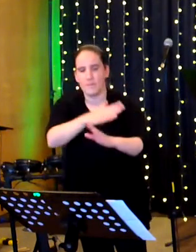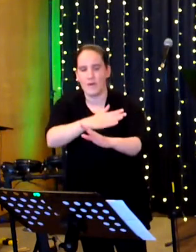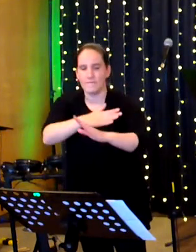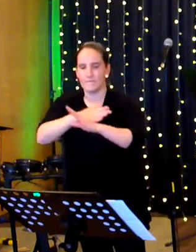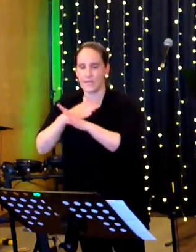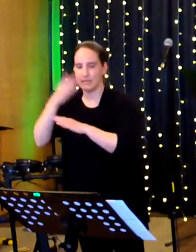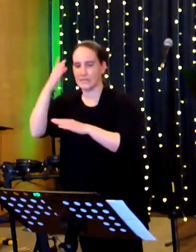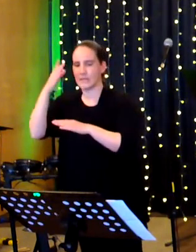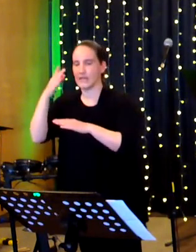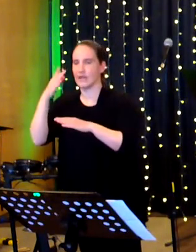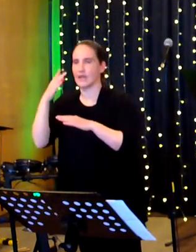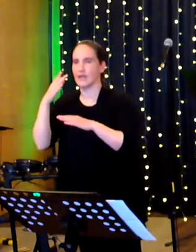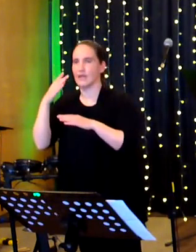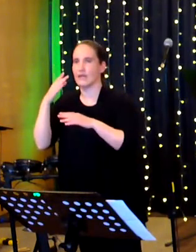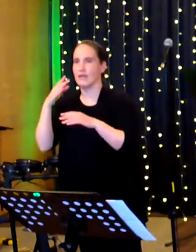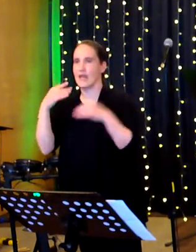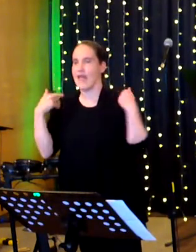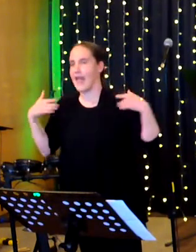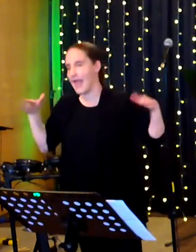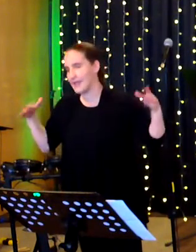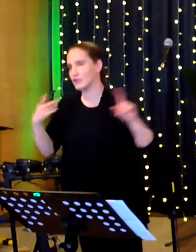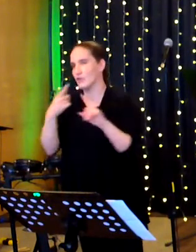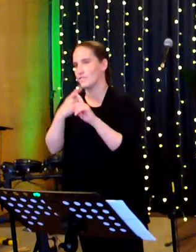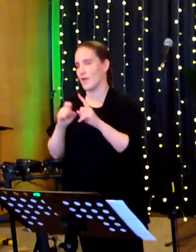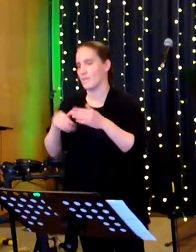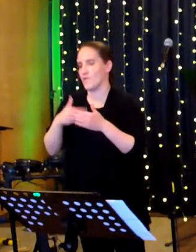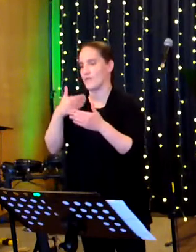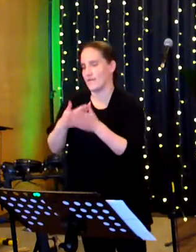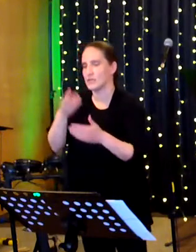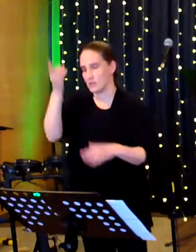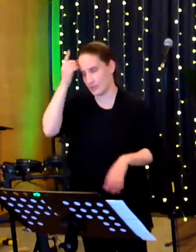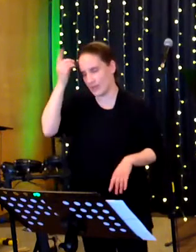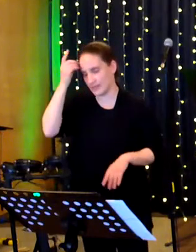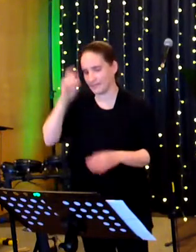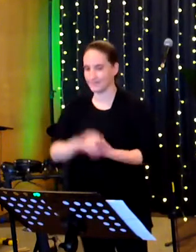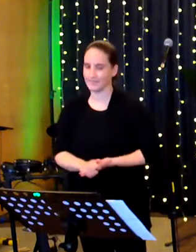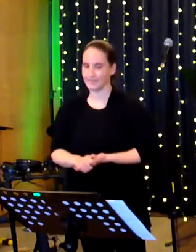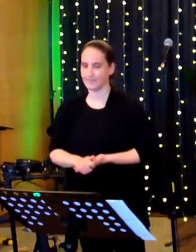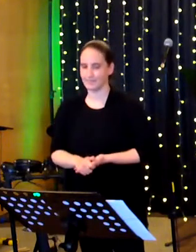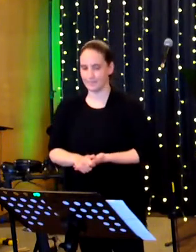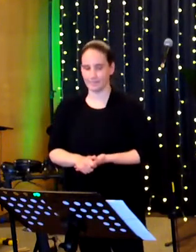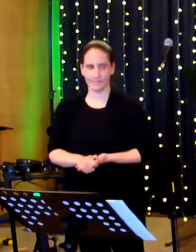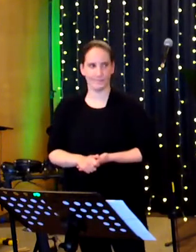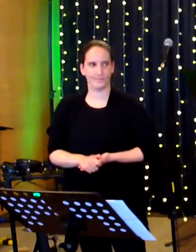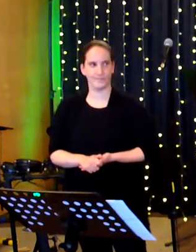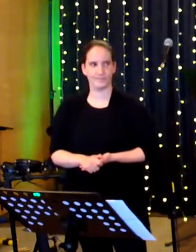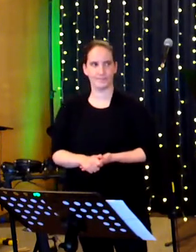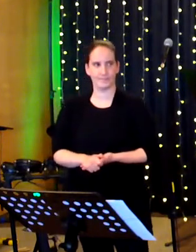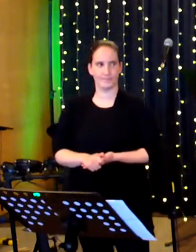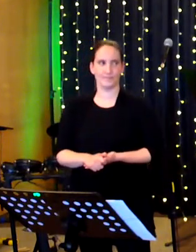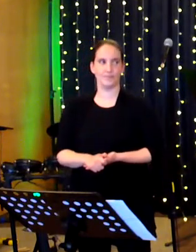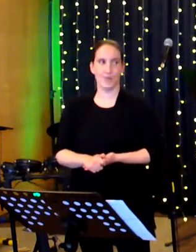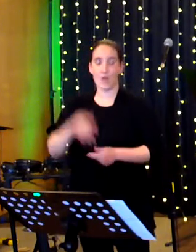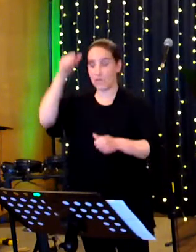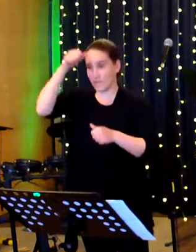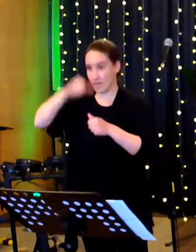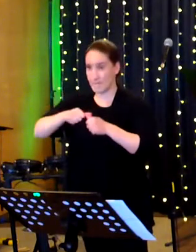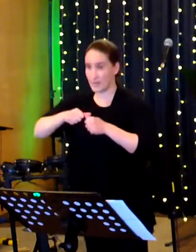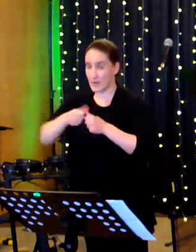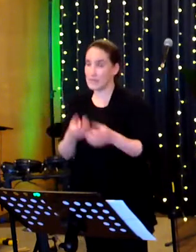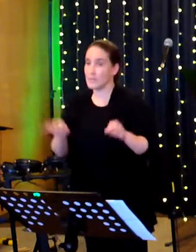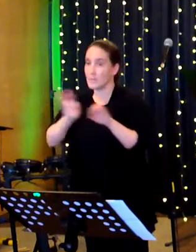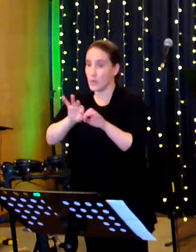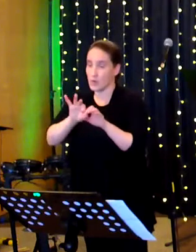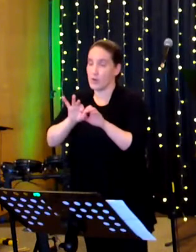to Daniel. And remember, the second thing we said that we can see here from these passages today is that God is doing far